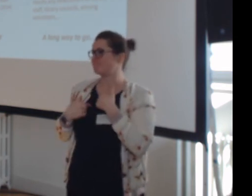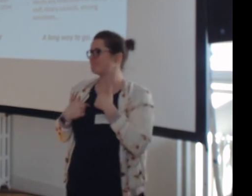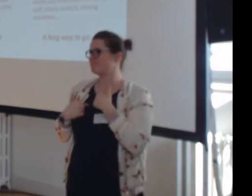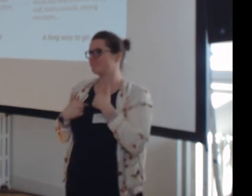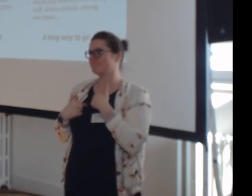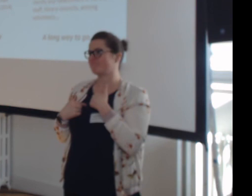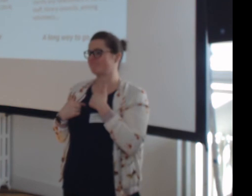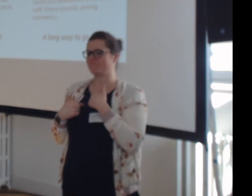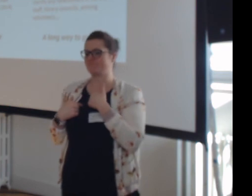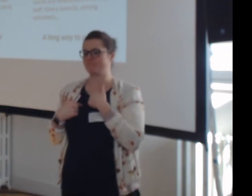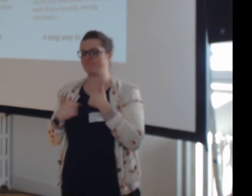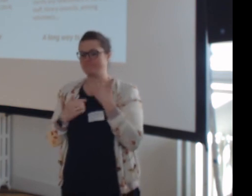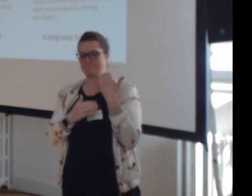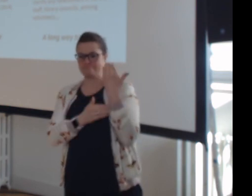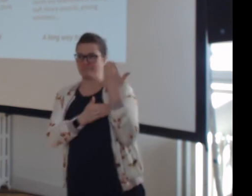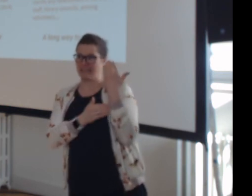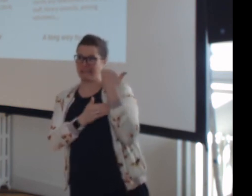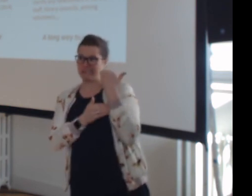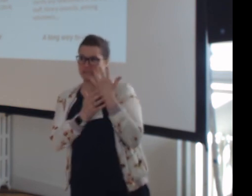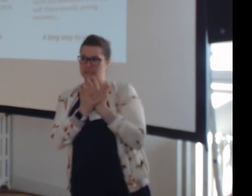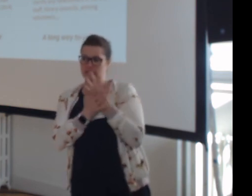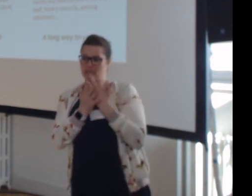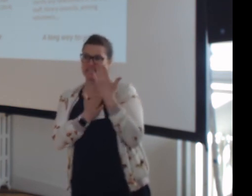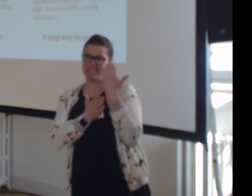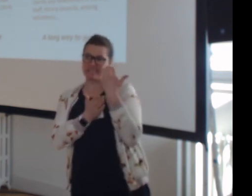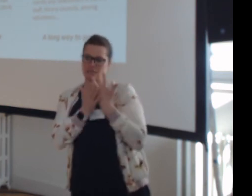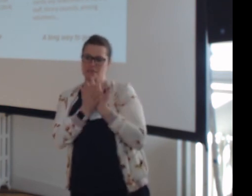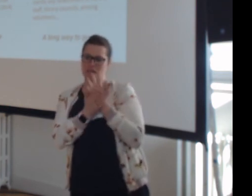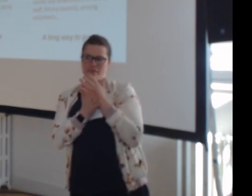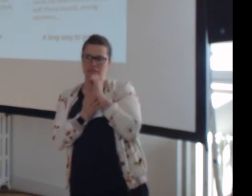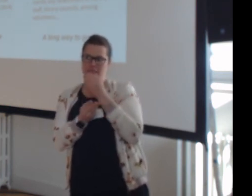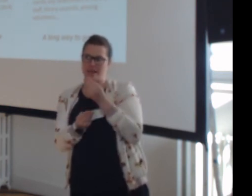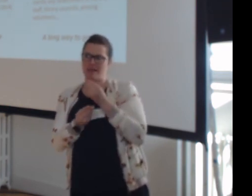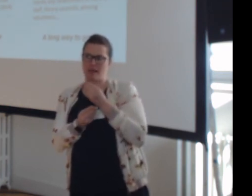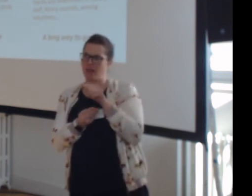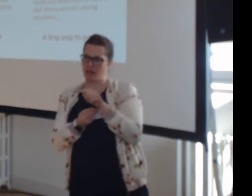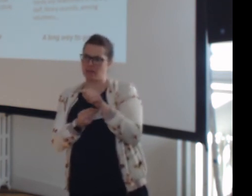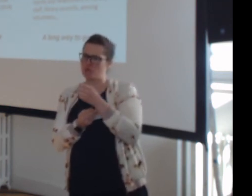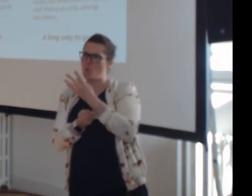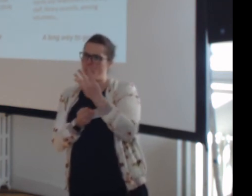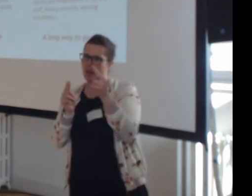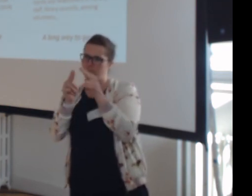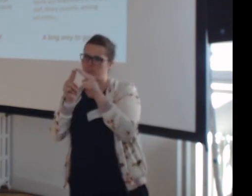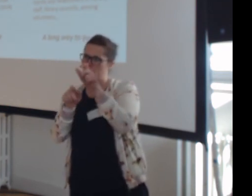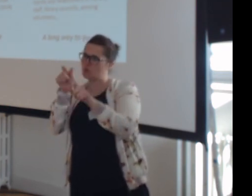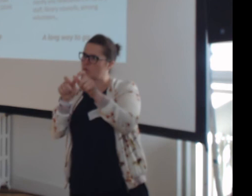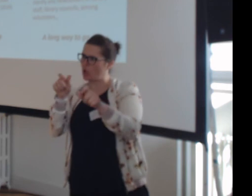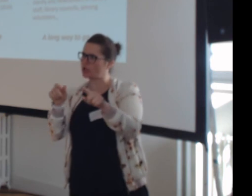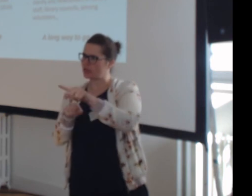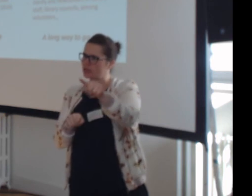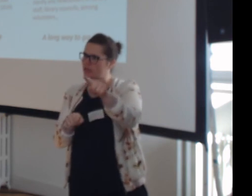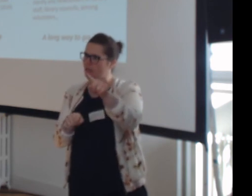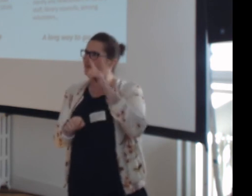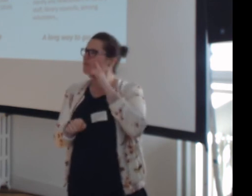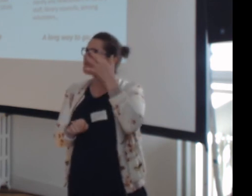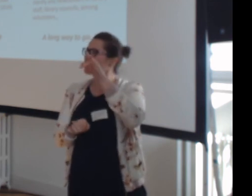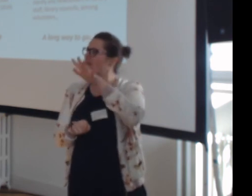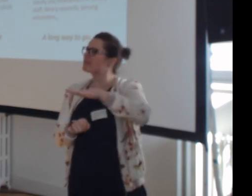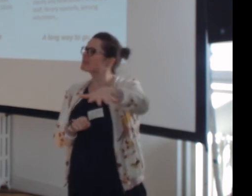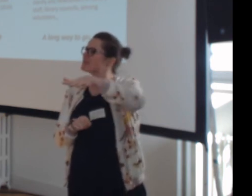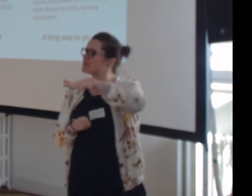the recent figures for the numbers of customers at the French